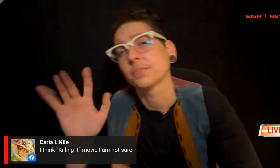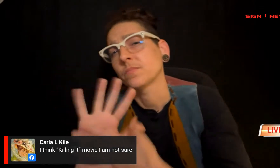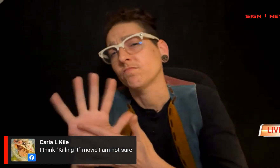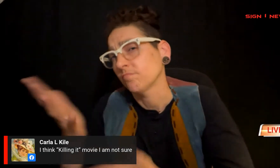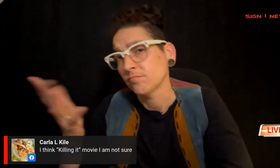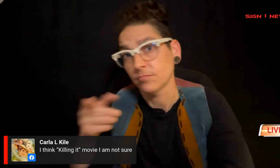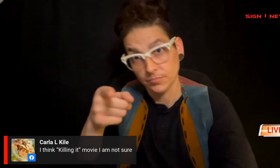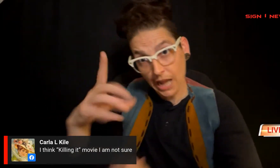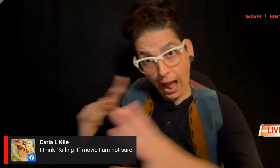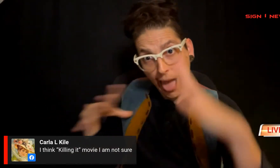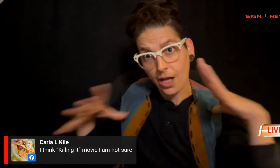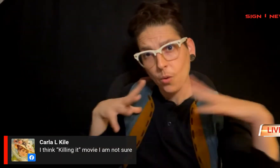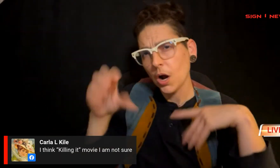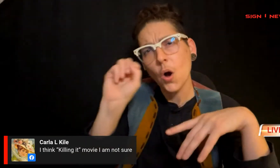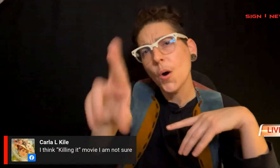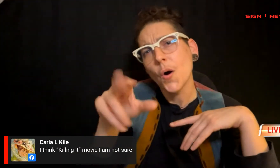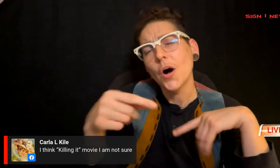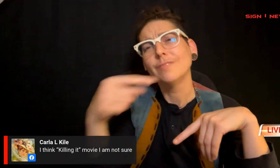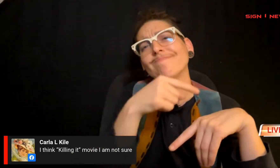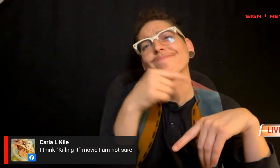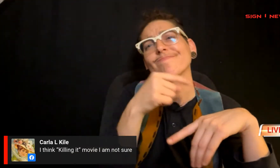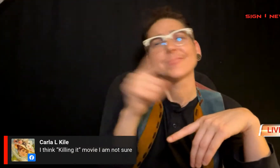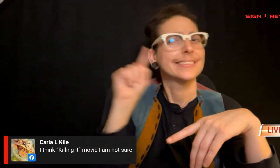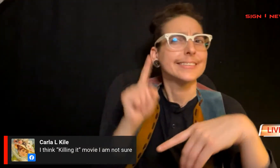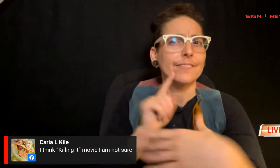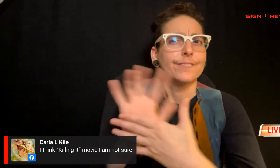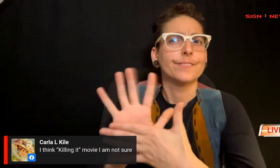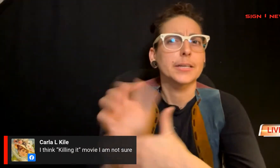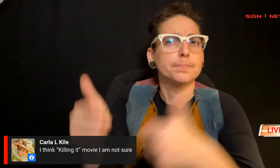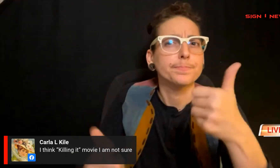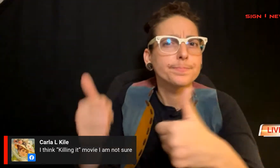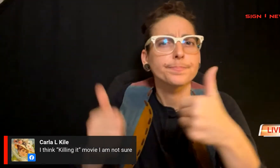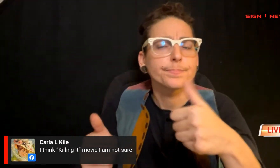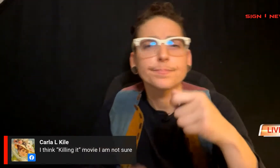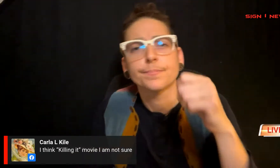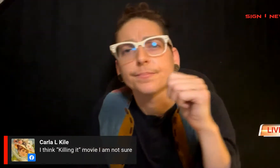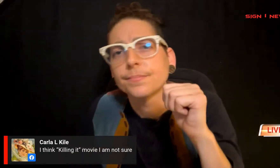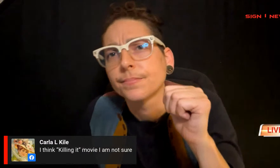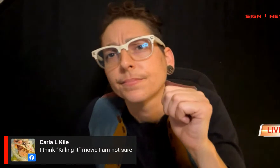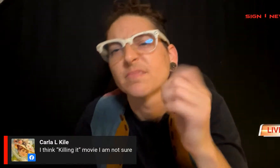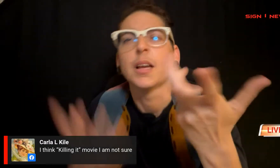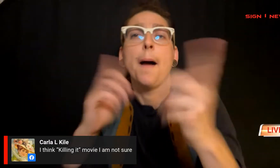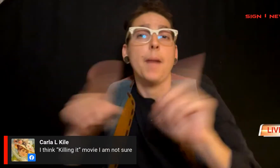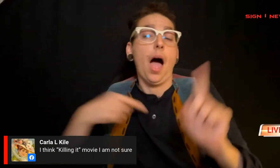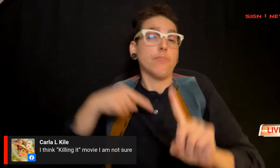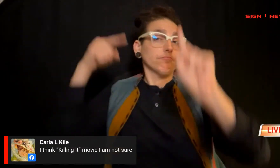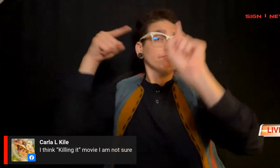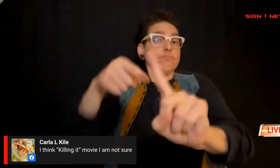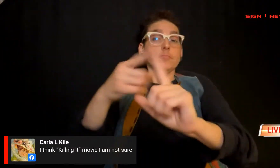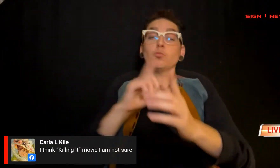I think Killing It movie, was that Hollywood or was that a deaf film? Which one was it?